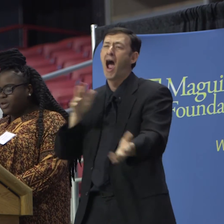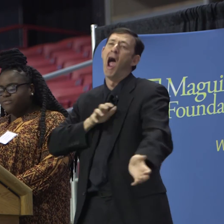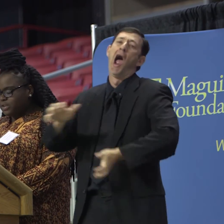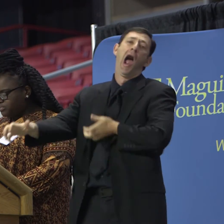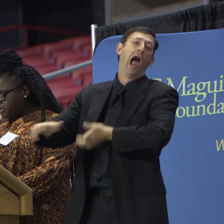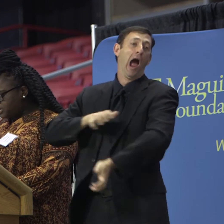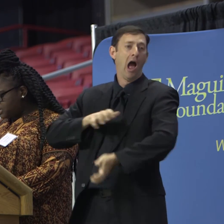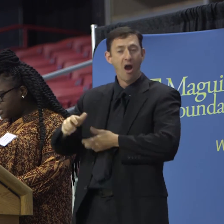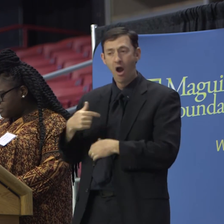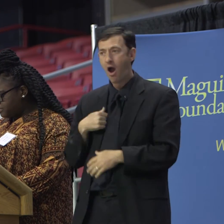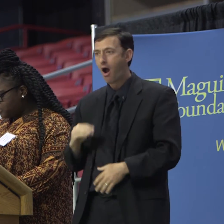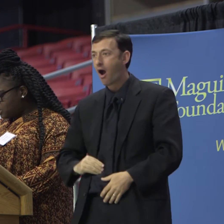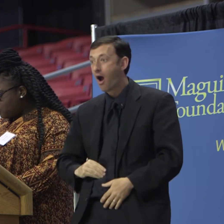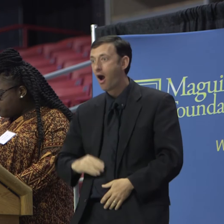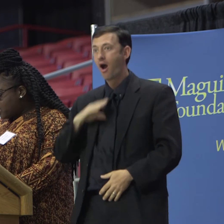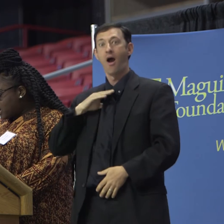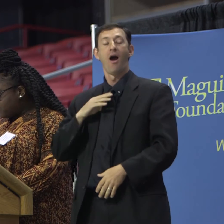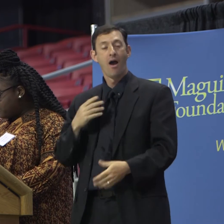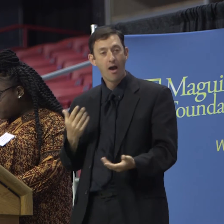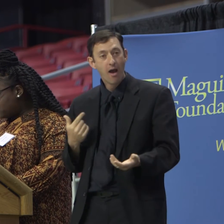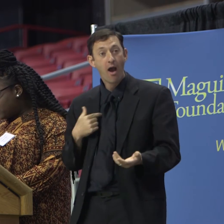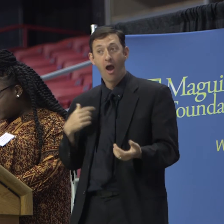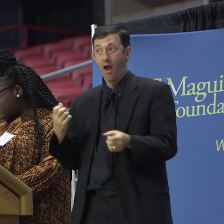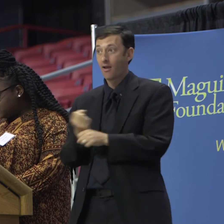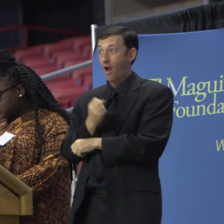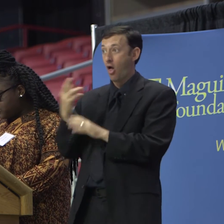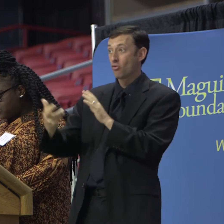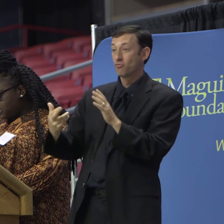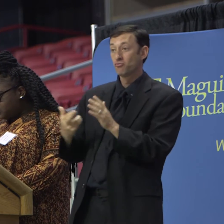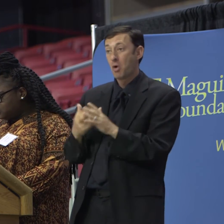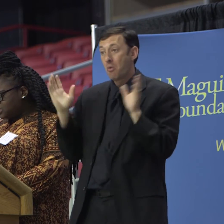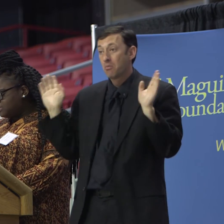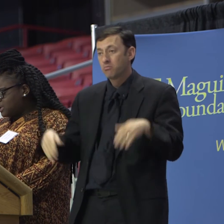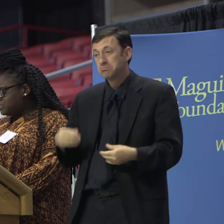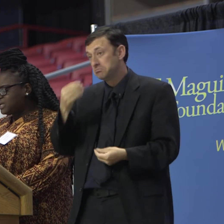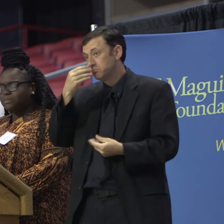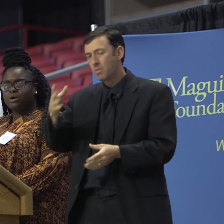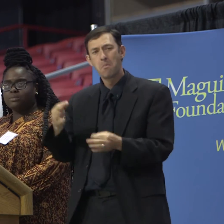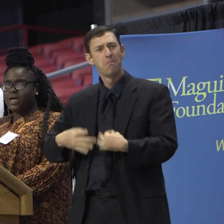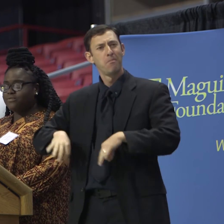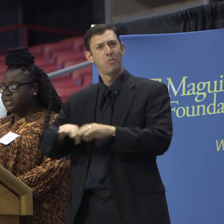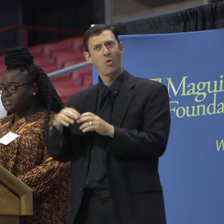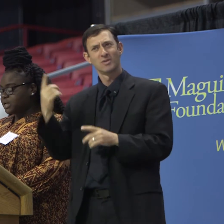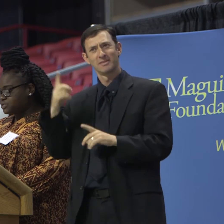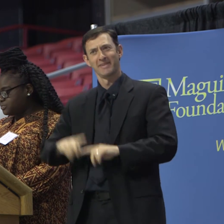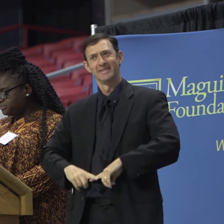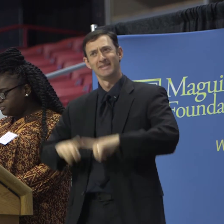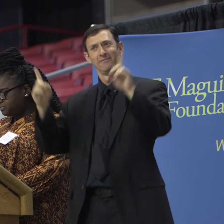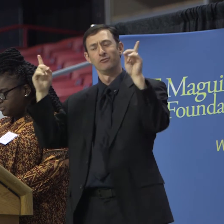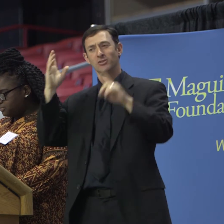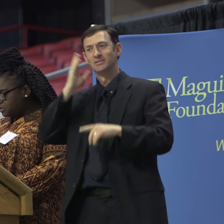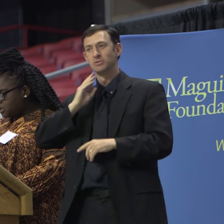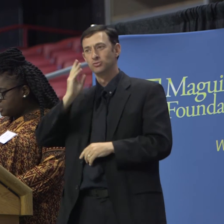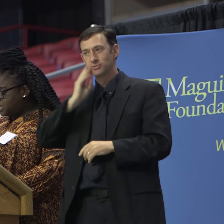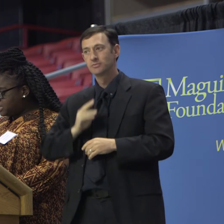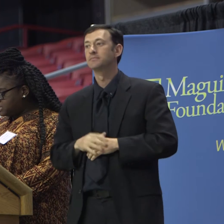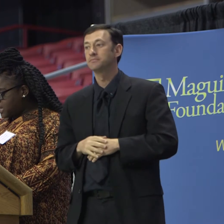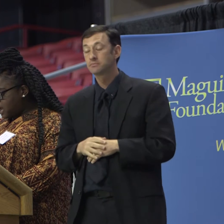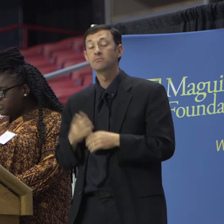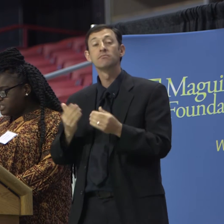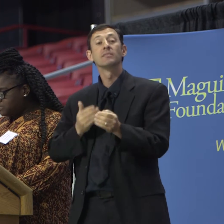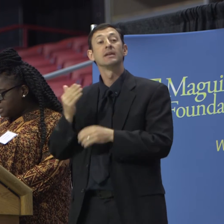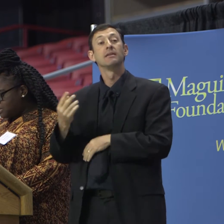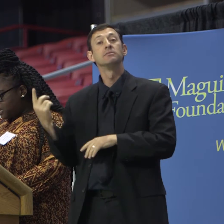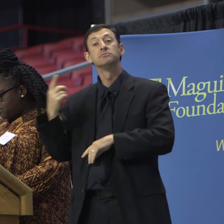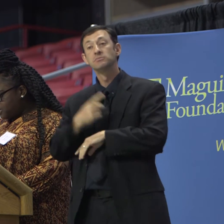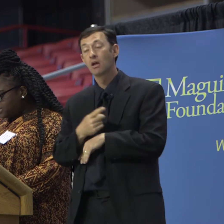walked away feeling pretty good. Whether I got the part or not, it just felt good to do something that was not a part of my everyday schedule. The next day,